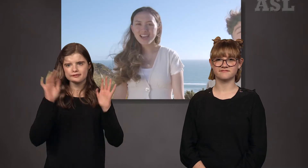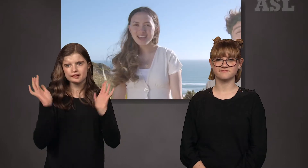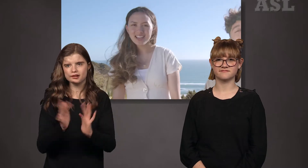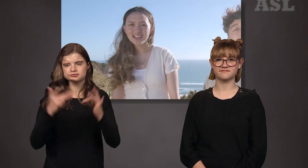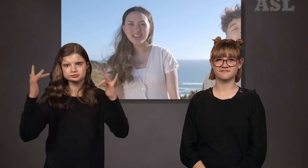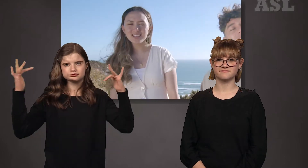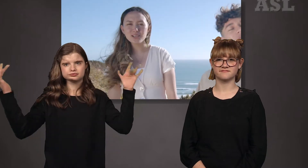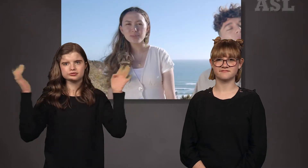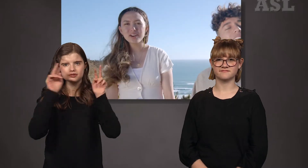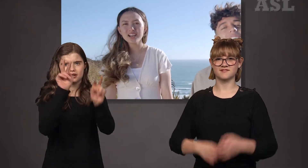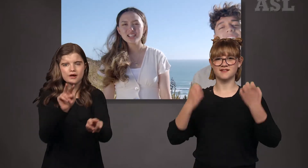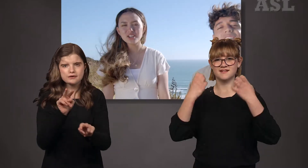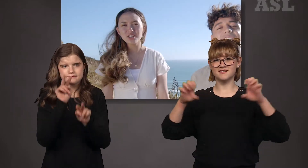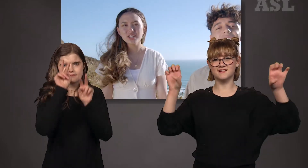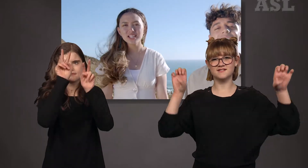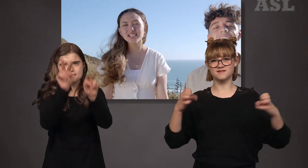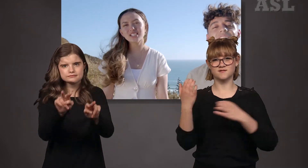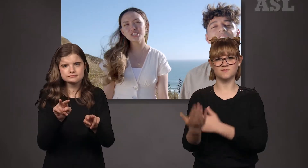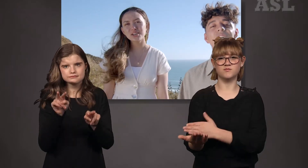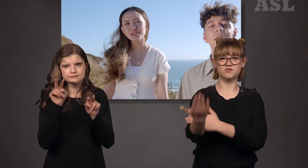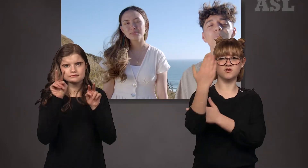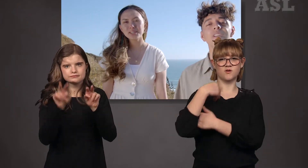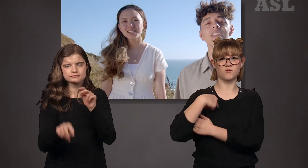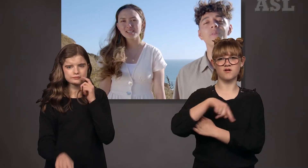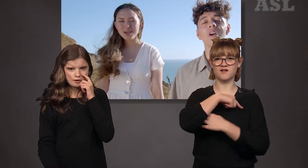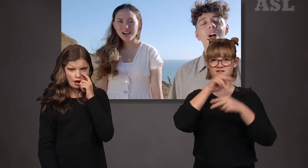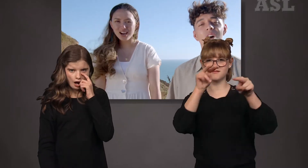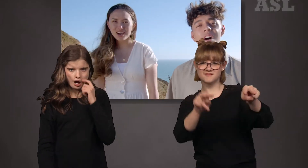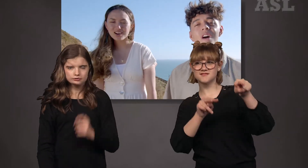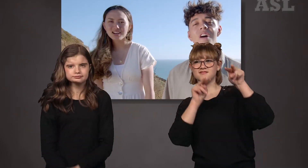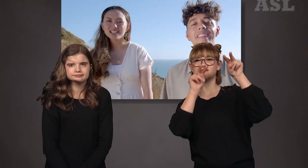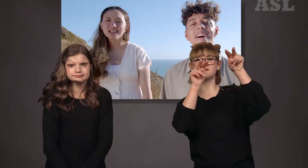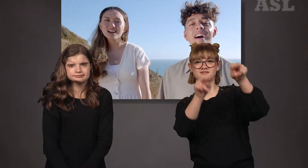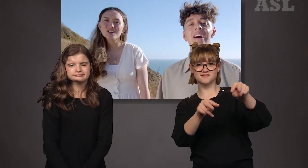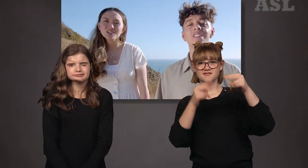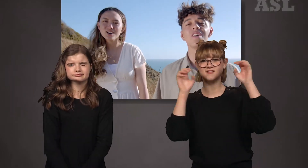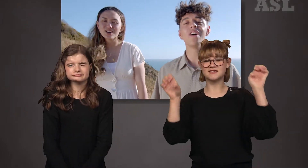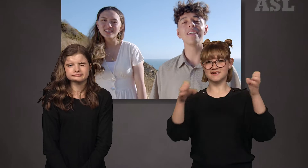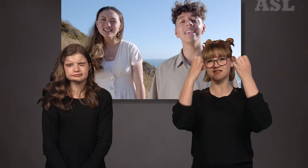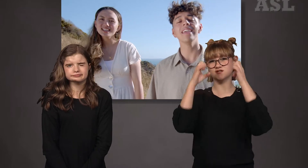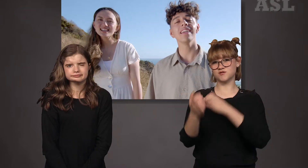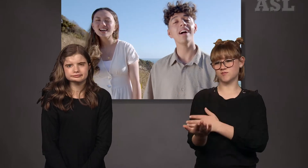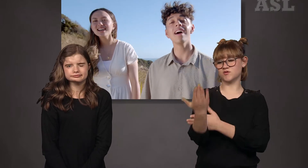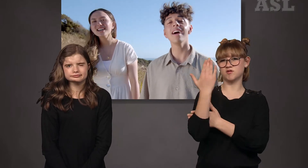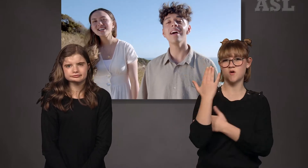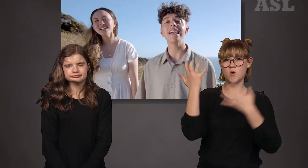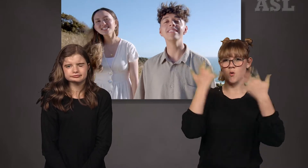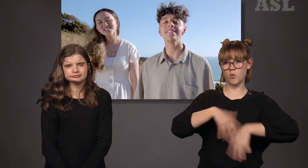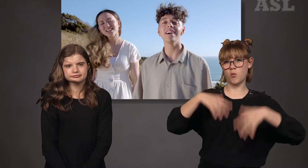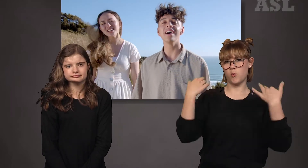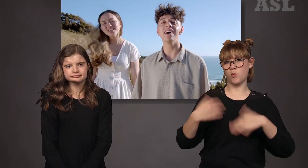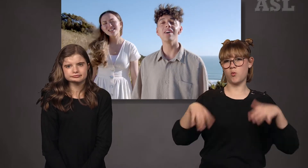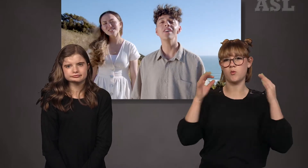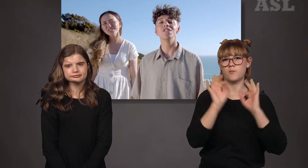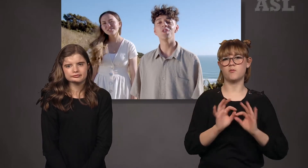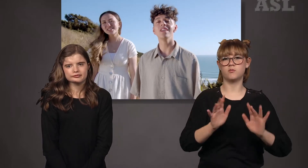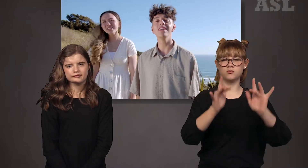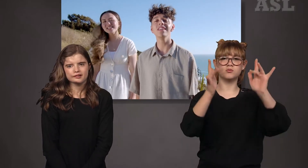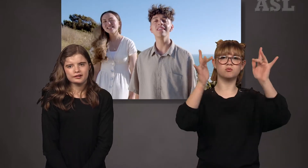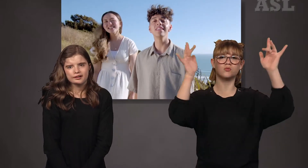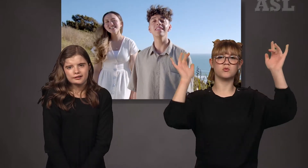And a brighter Easter beam On a longing night shall